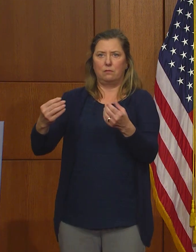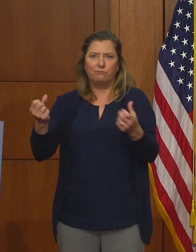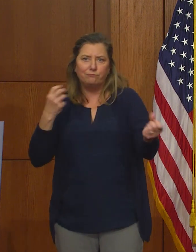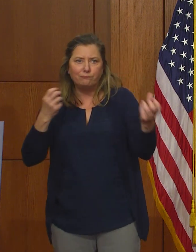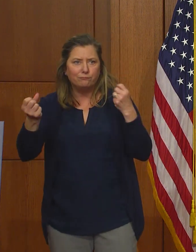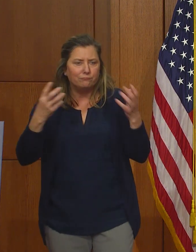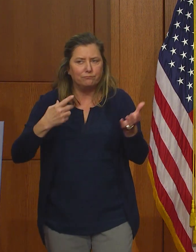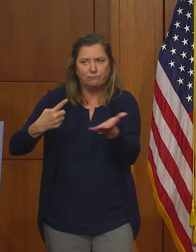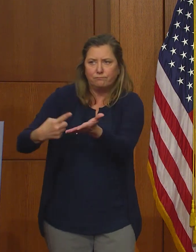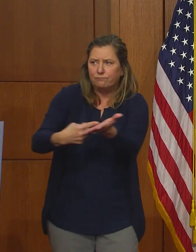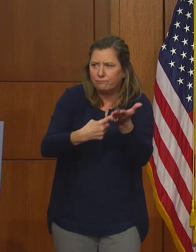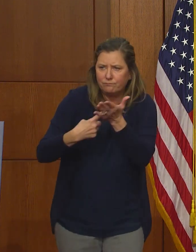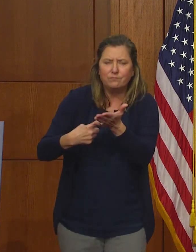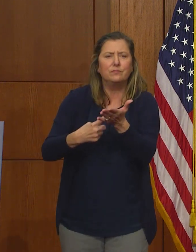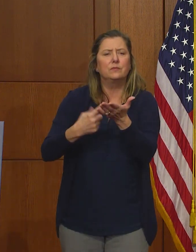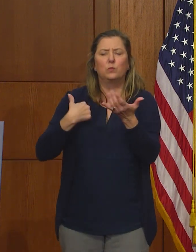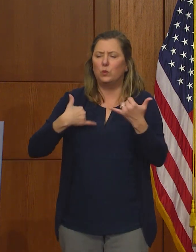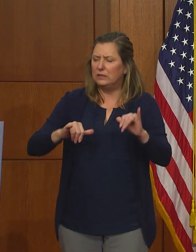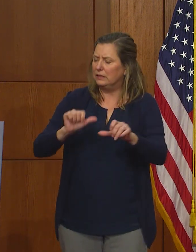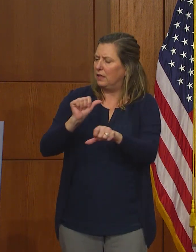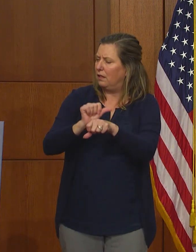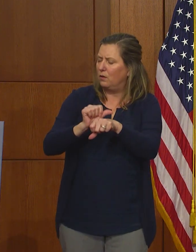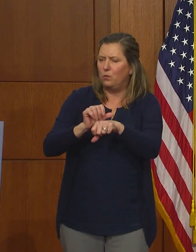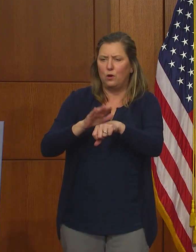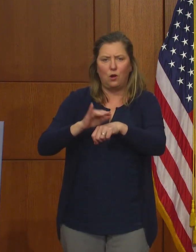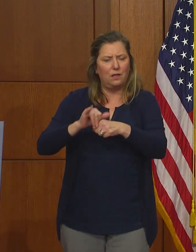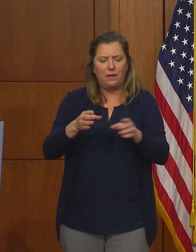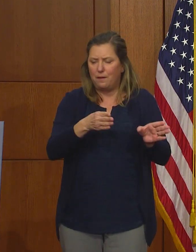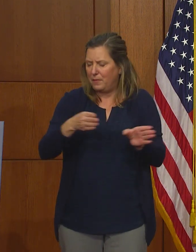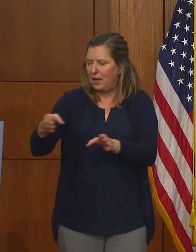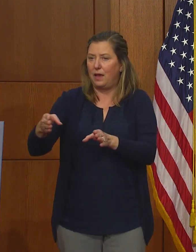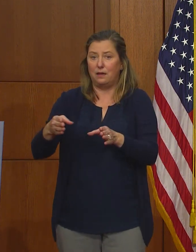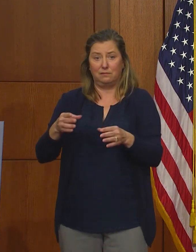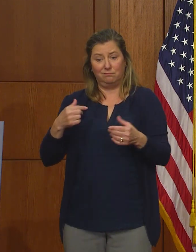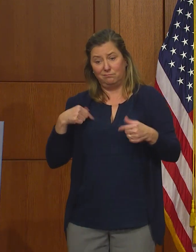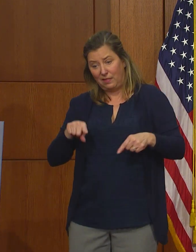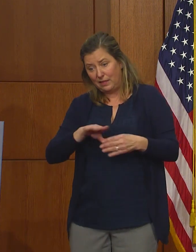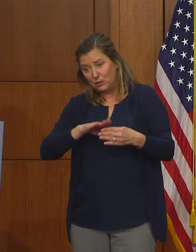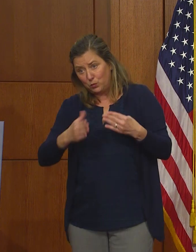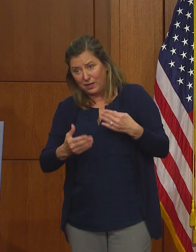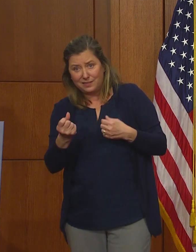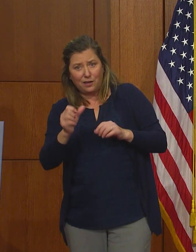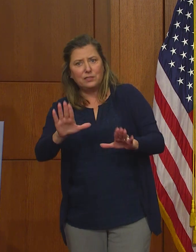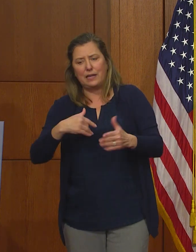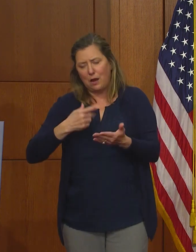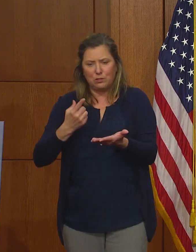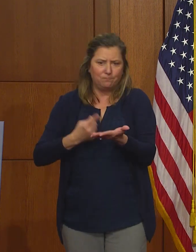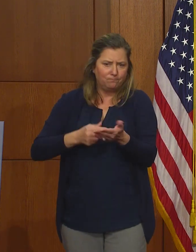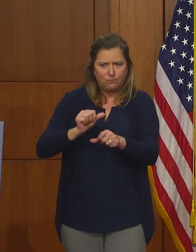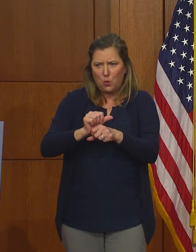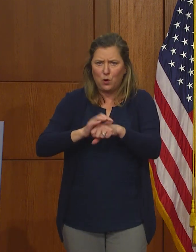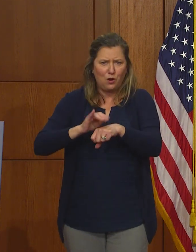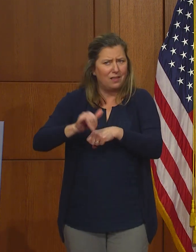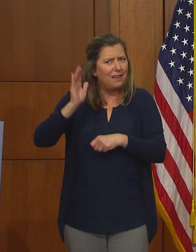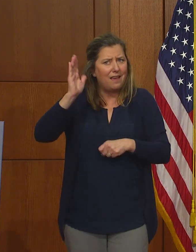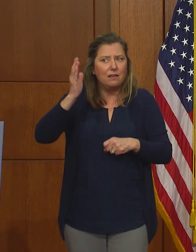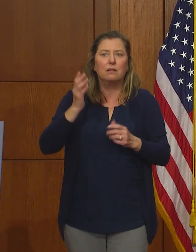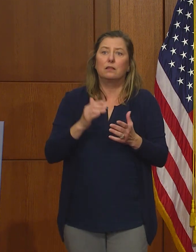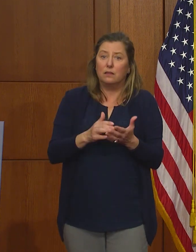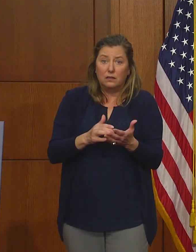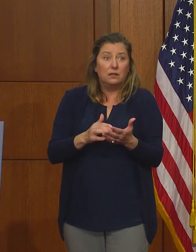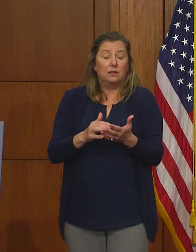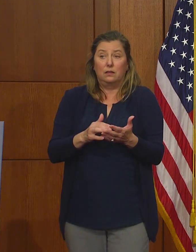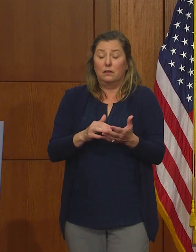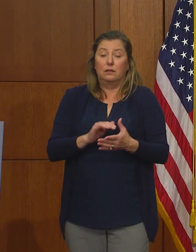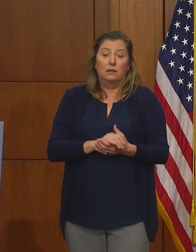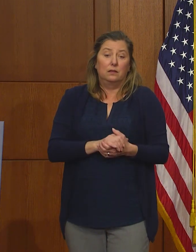making. We're continuing to work through that plan. I'll be working on it through the weekend, and as I said earlier, I will give